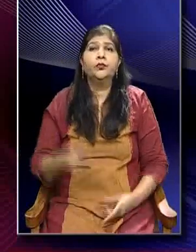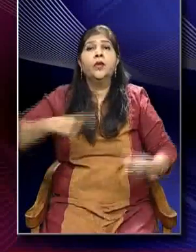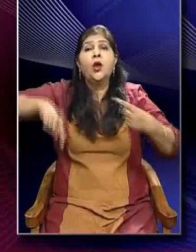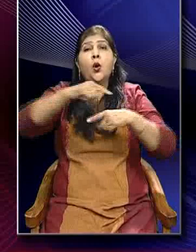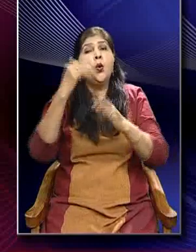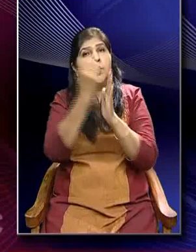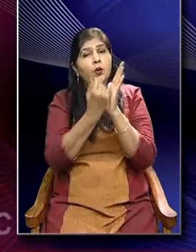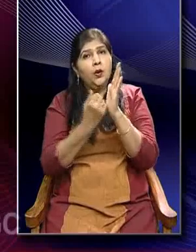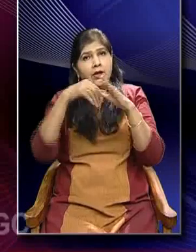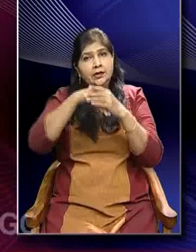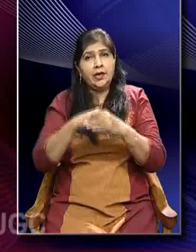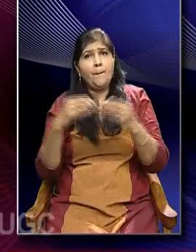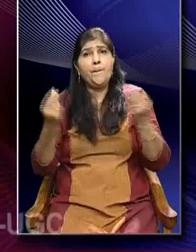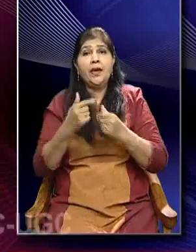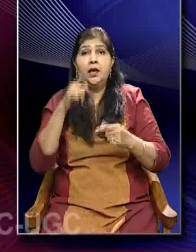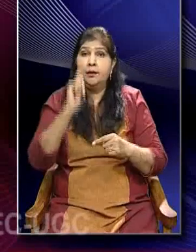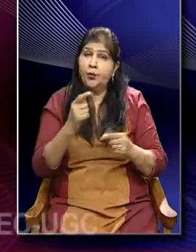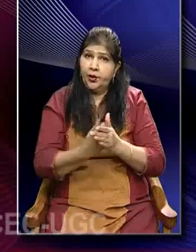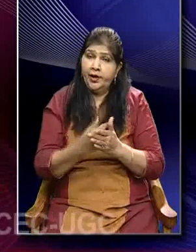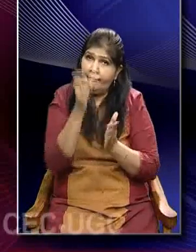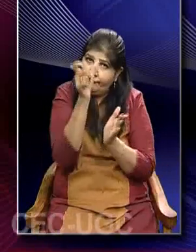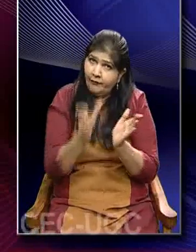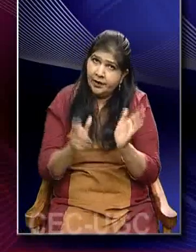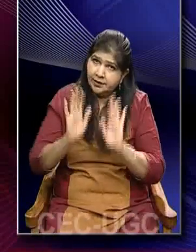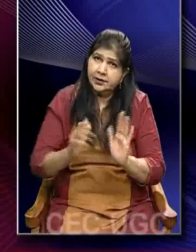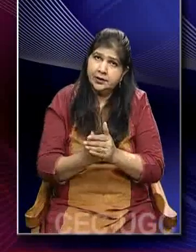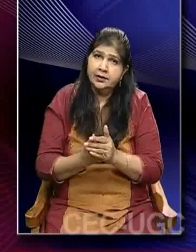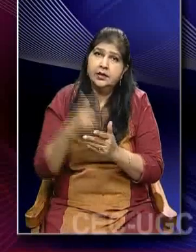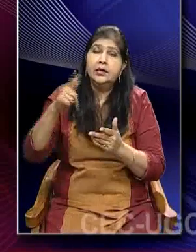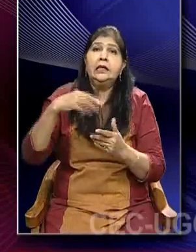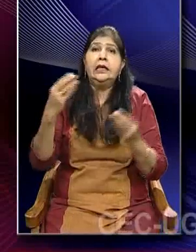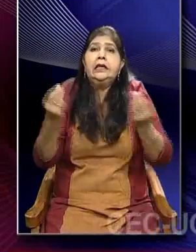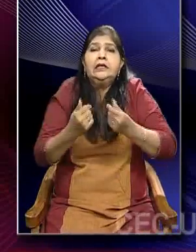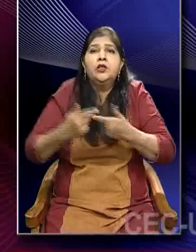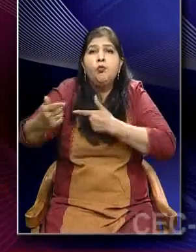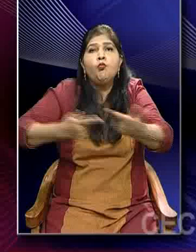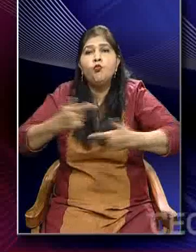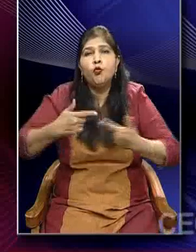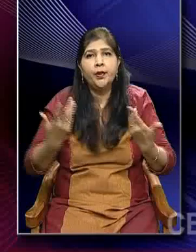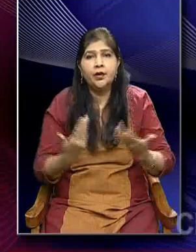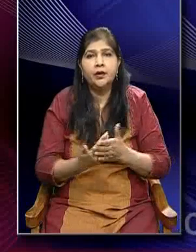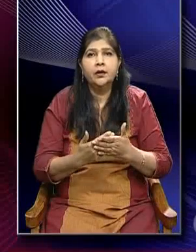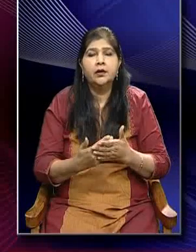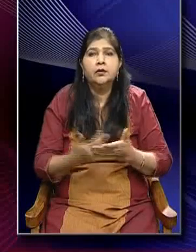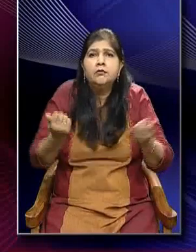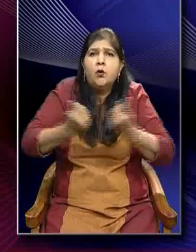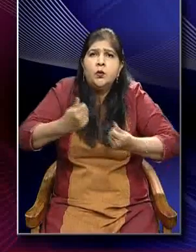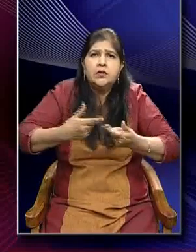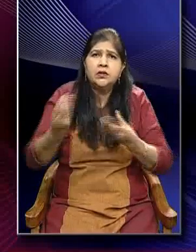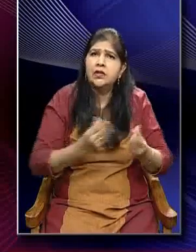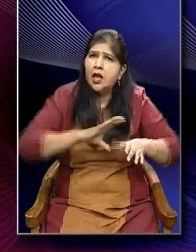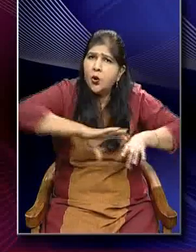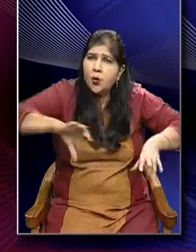of them become important factors in easy movement of goods